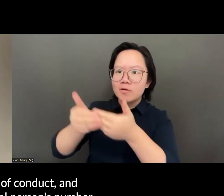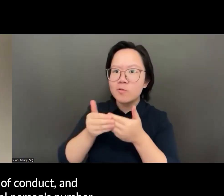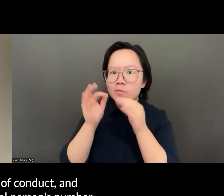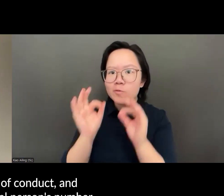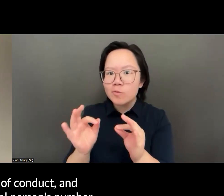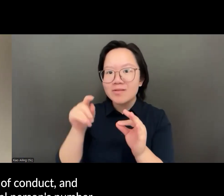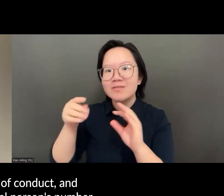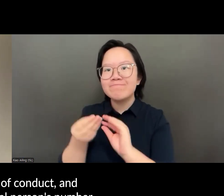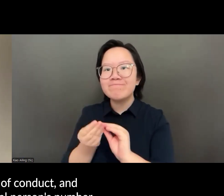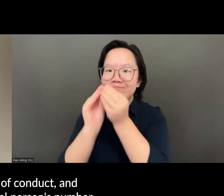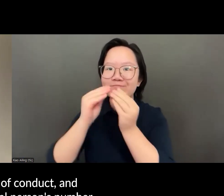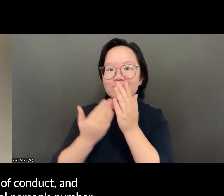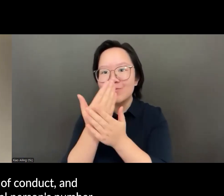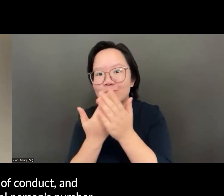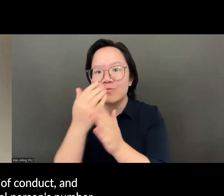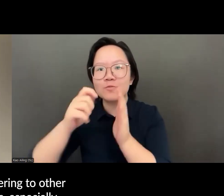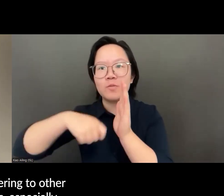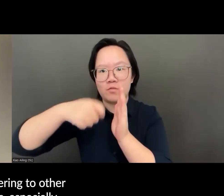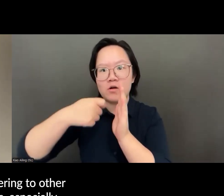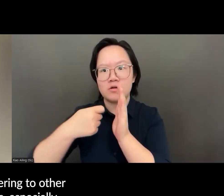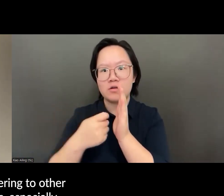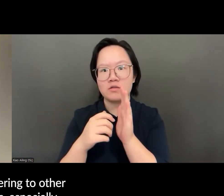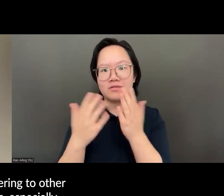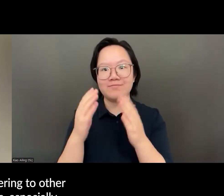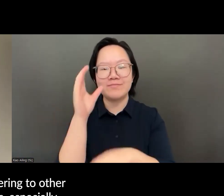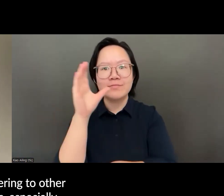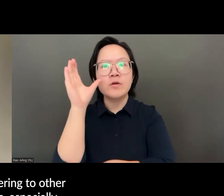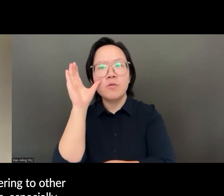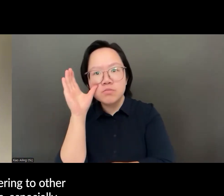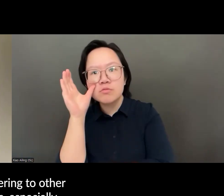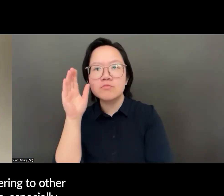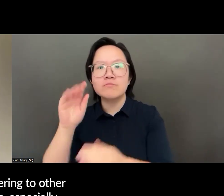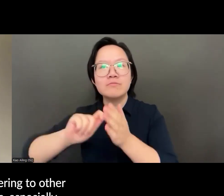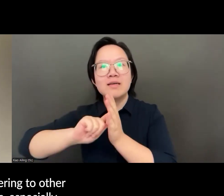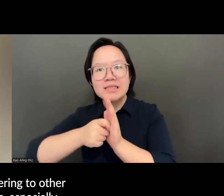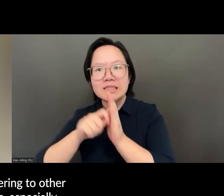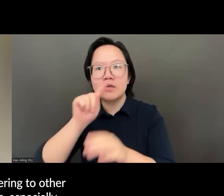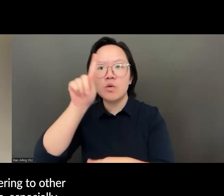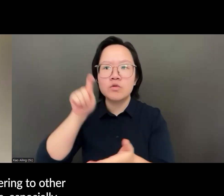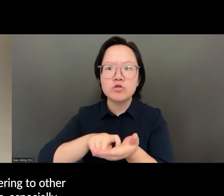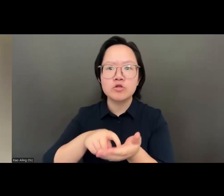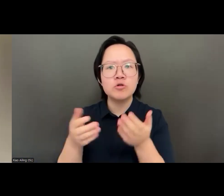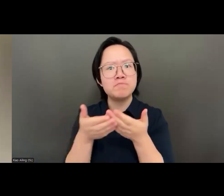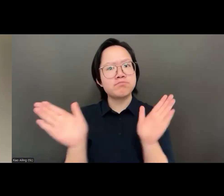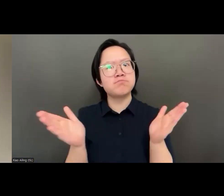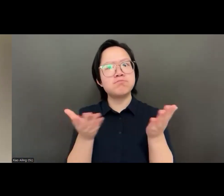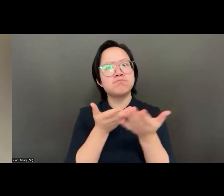of conduct, and displaying focal person's number and adhering to other hotlines especially.